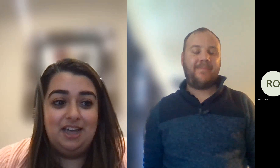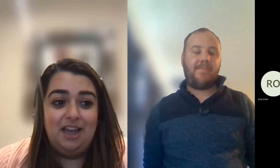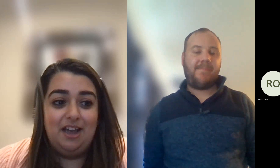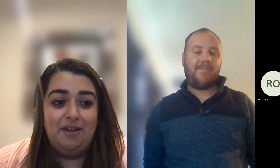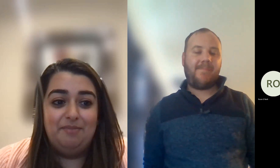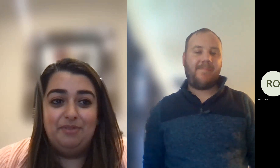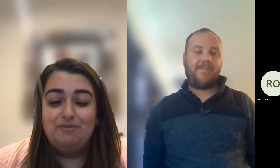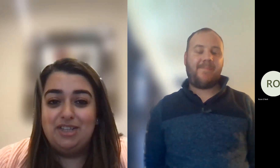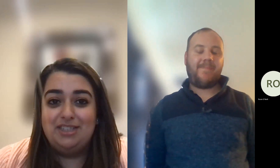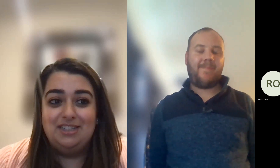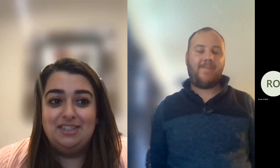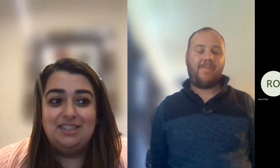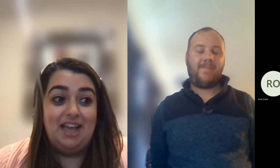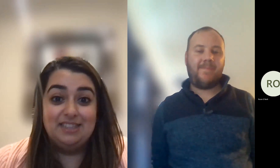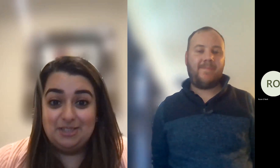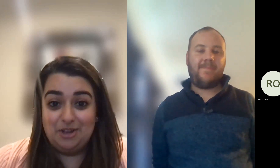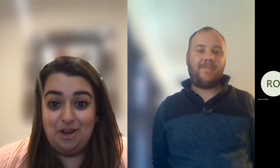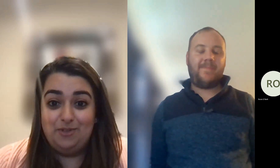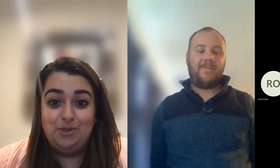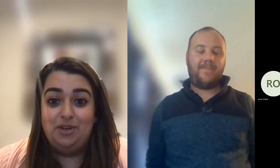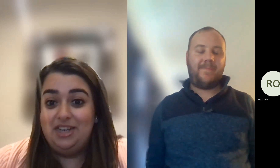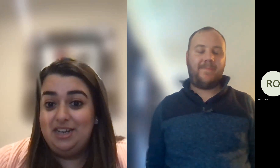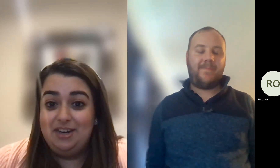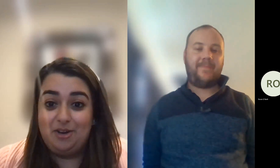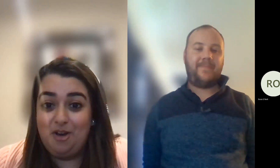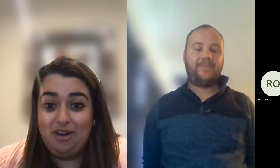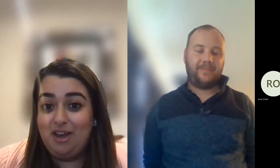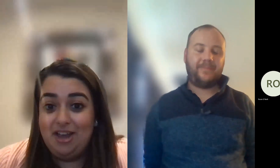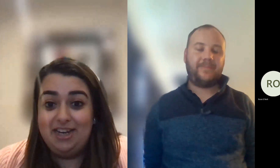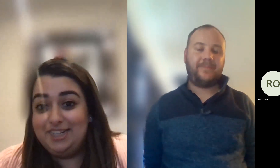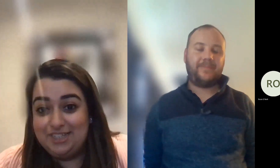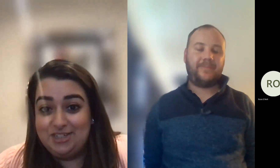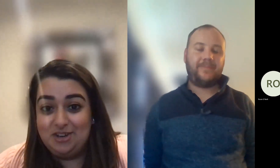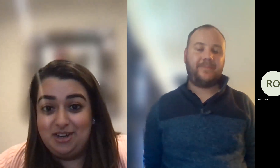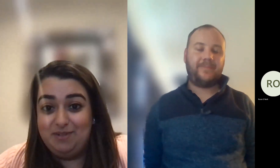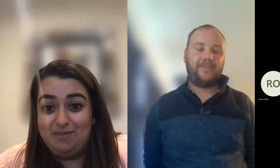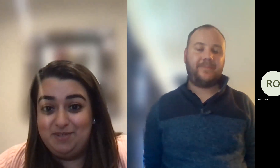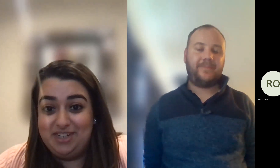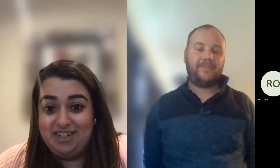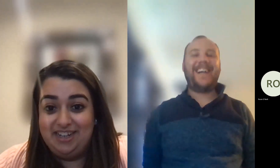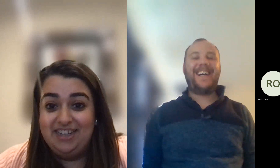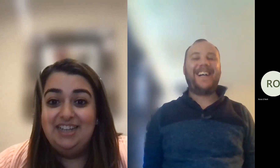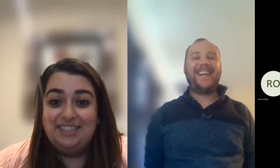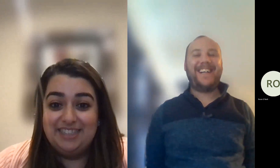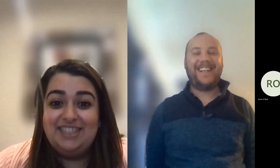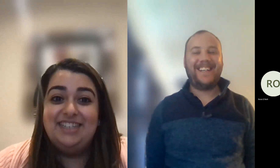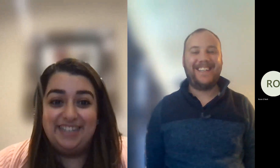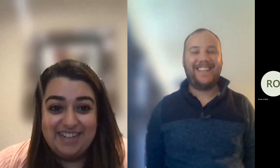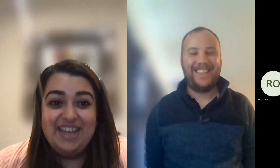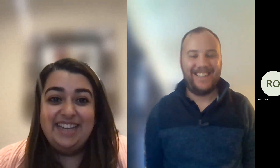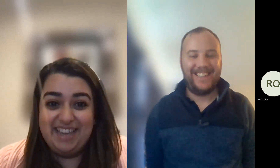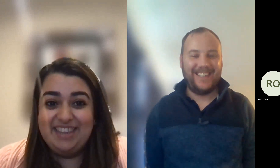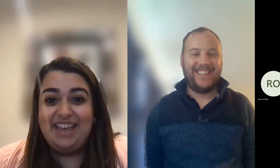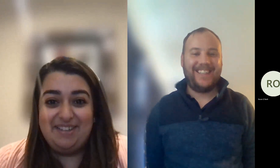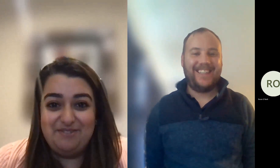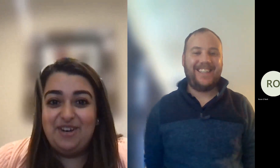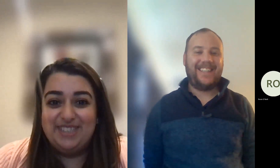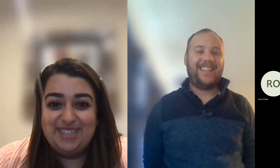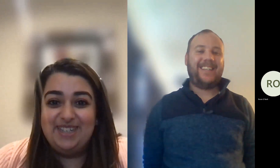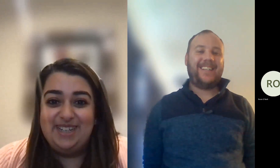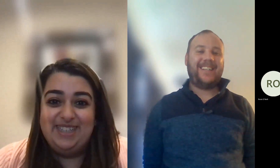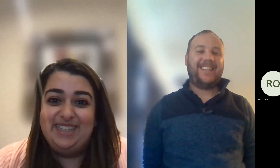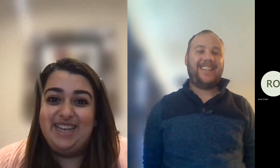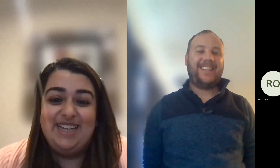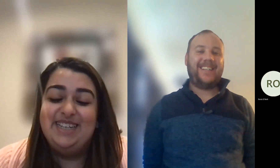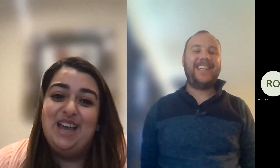had residents and staff join in a conga line into the dining room for dinner just to get that